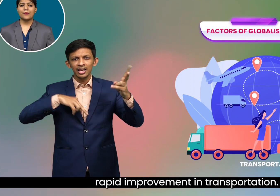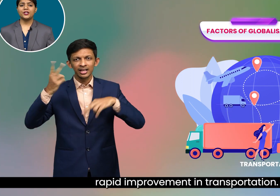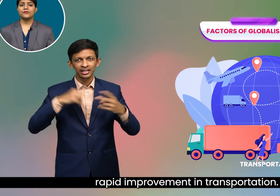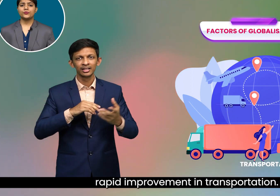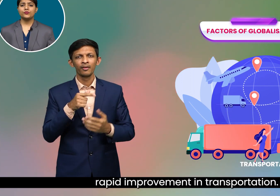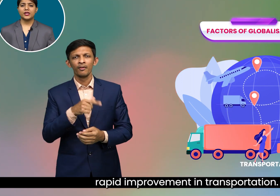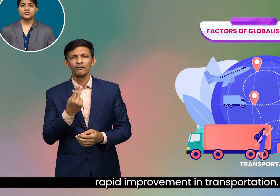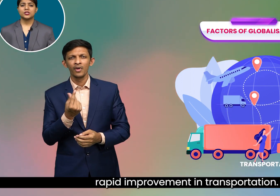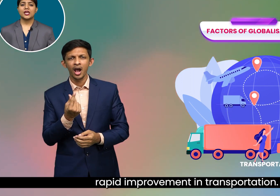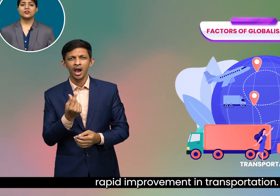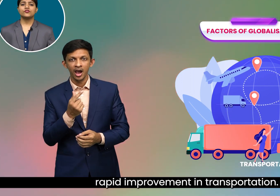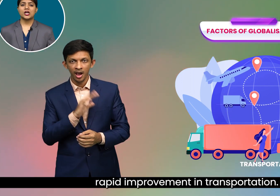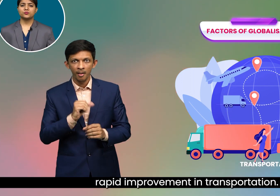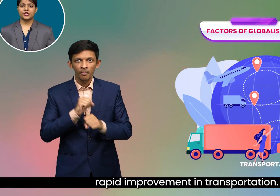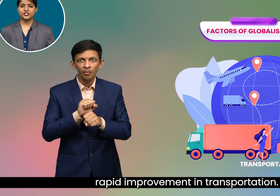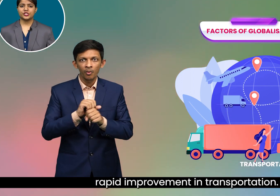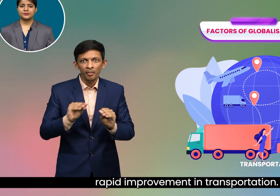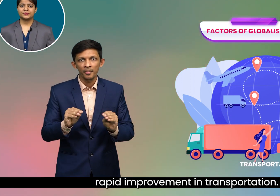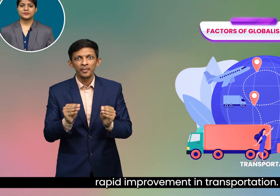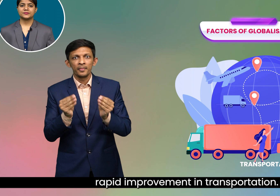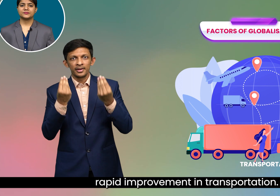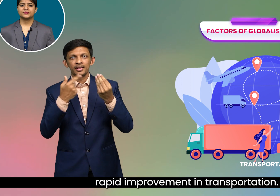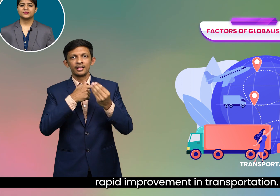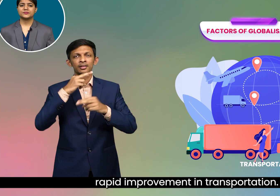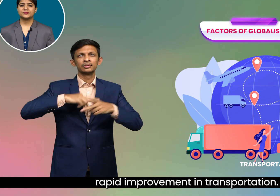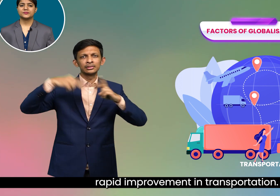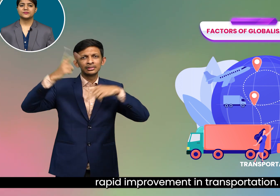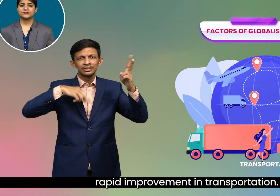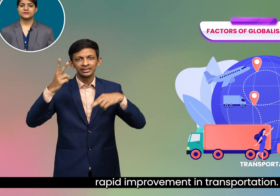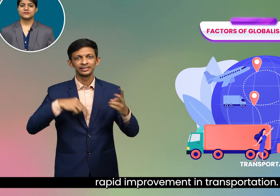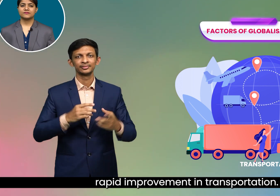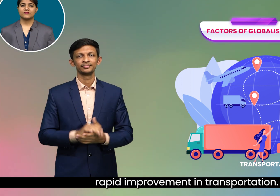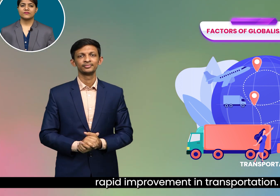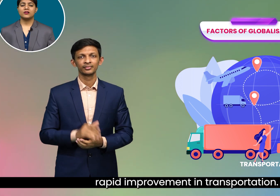Transportation, rapid improvement in transportation.